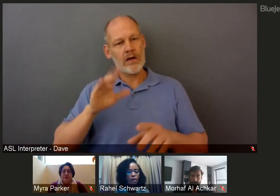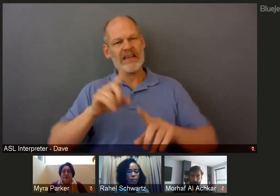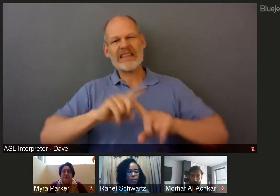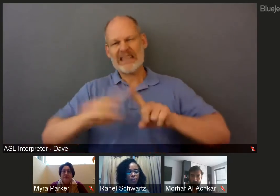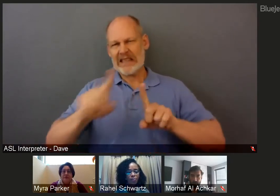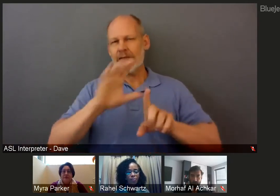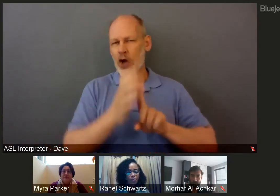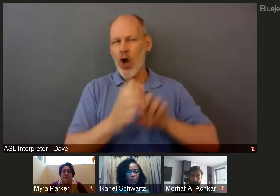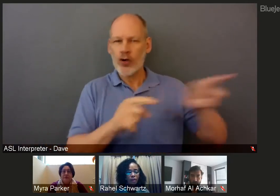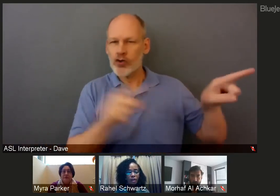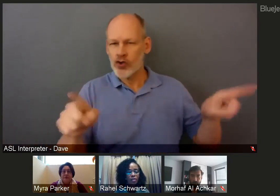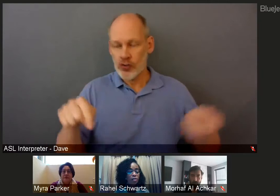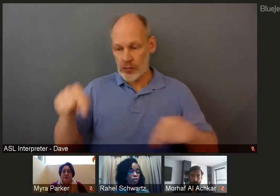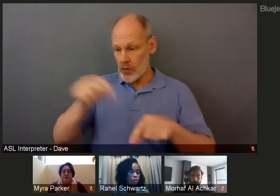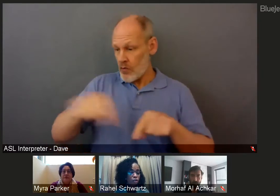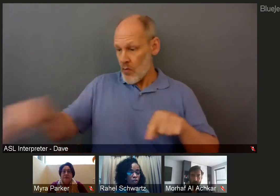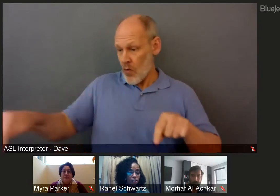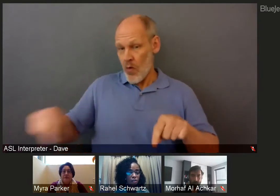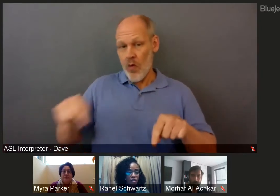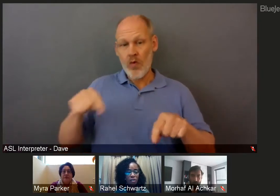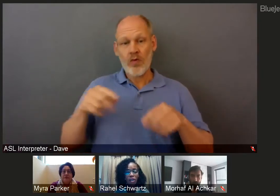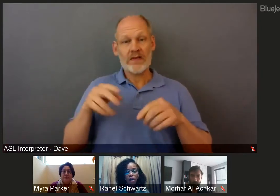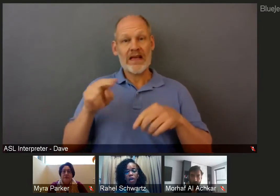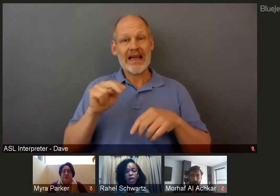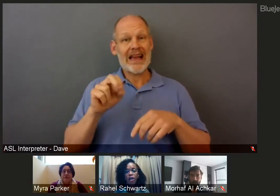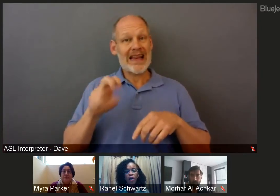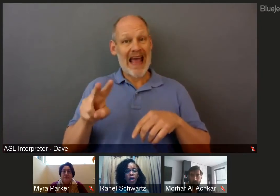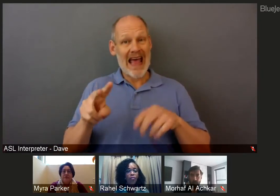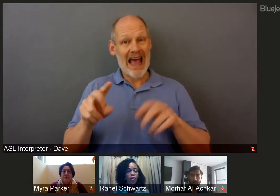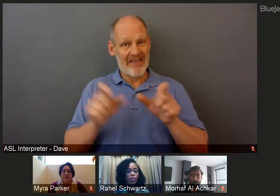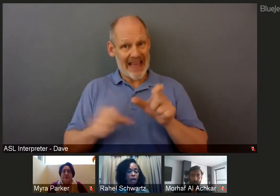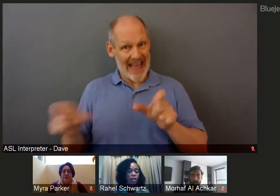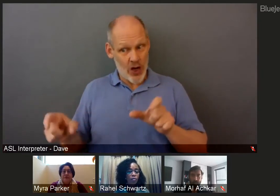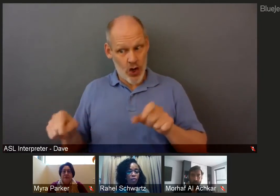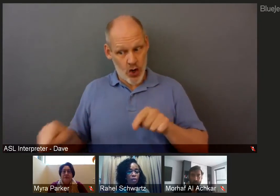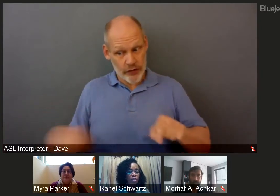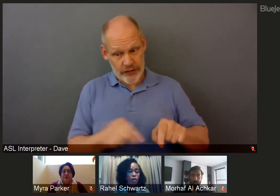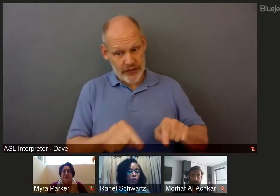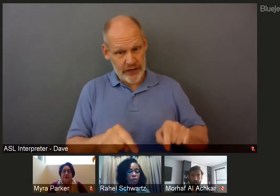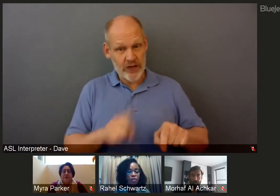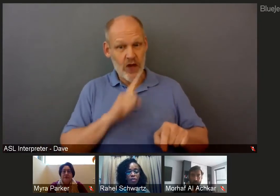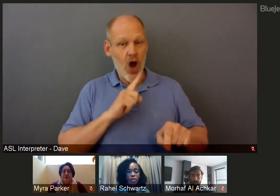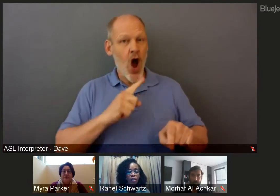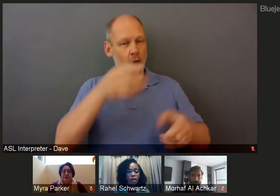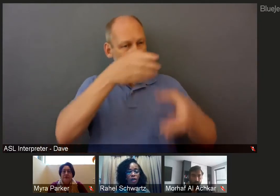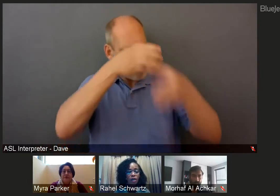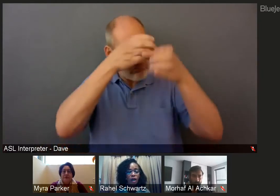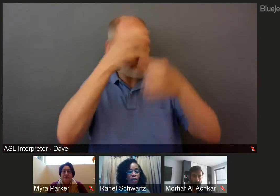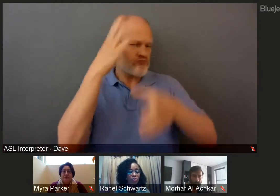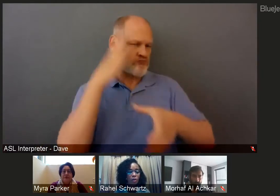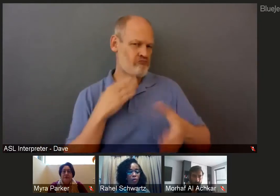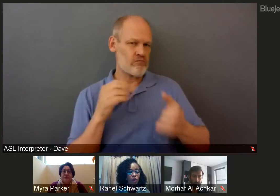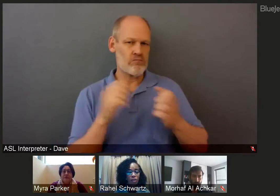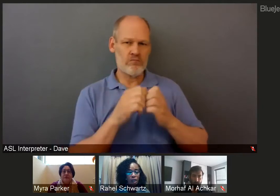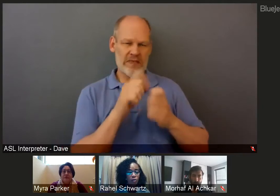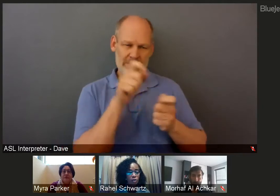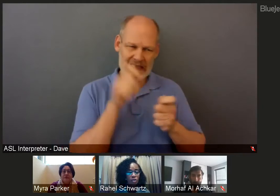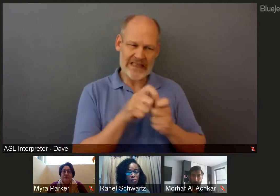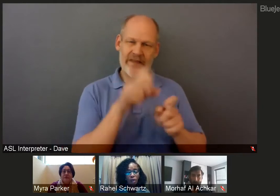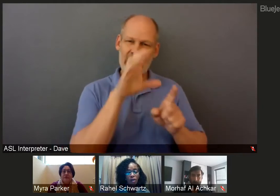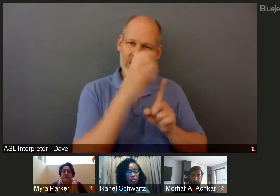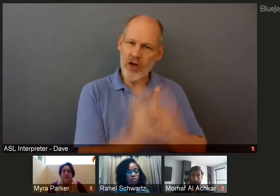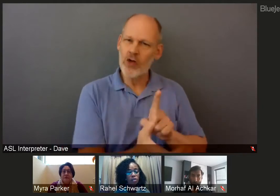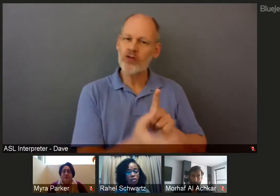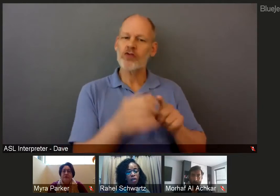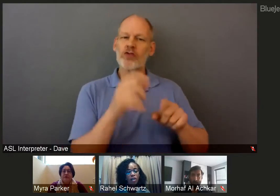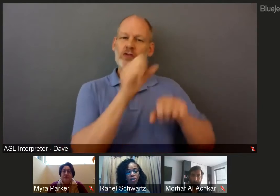know the traditions. Even I am from Ethiopia. I speak one language.